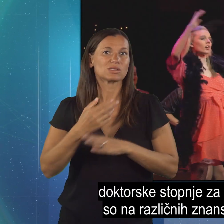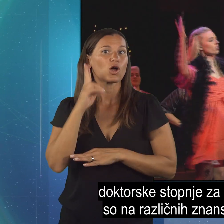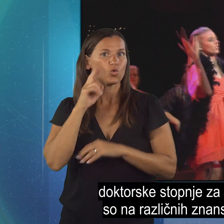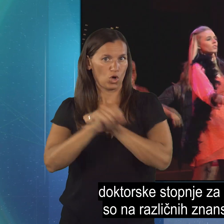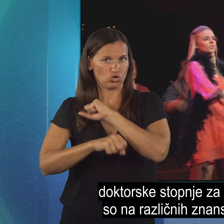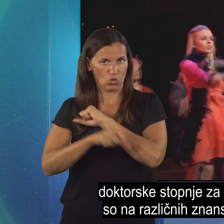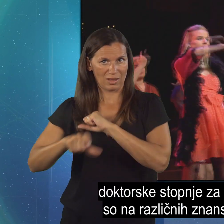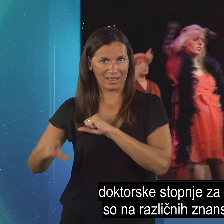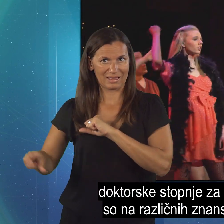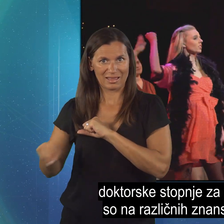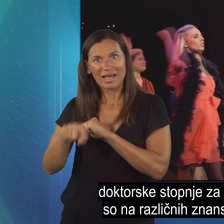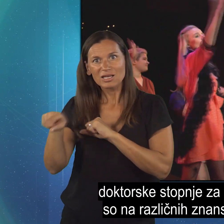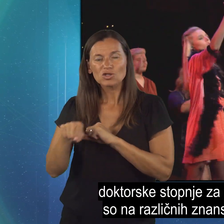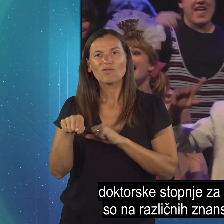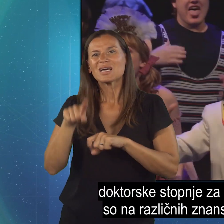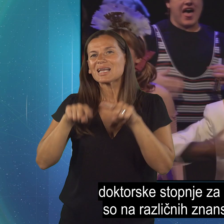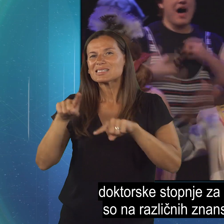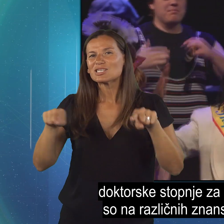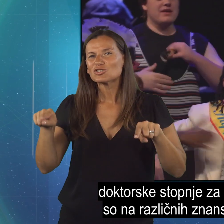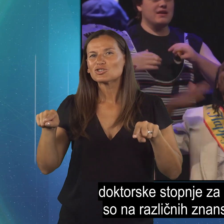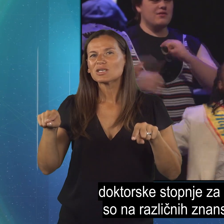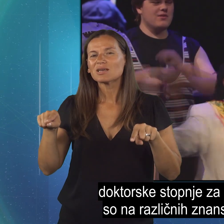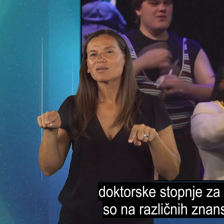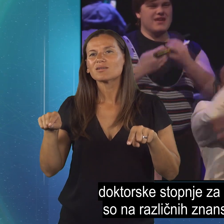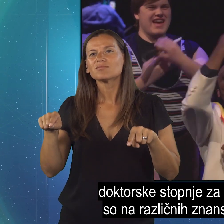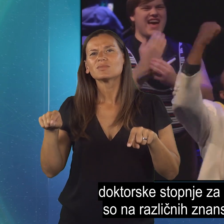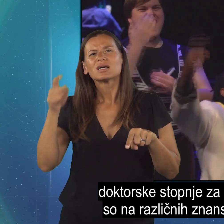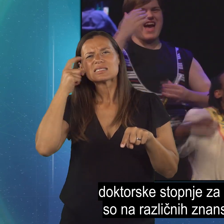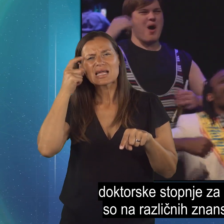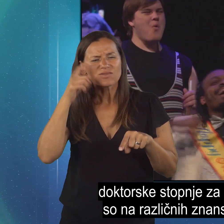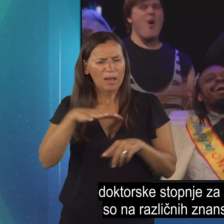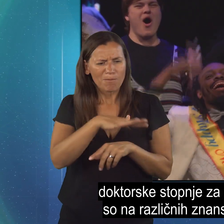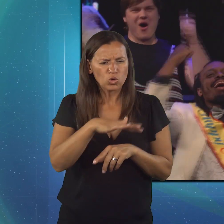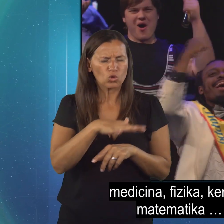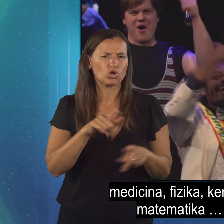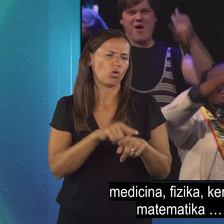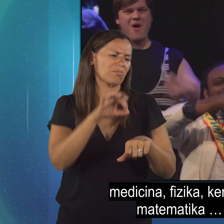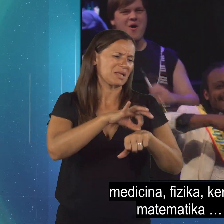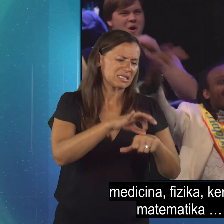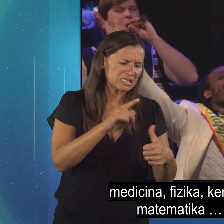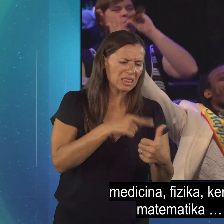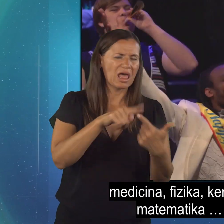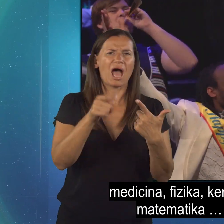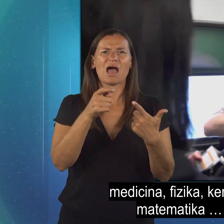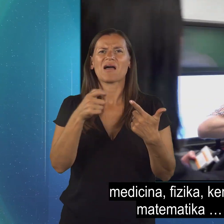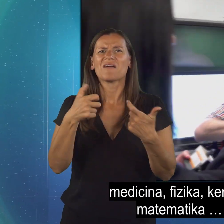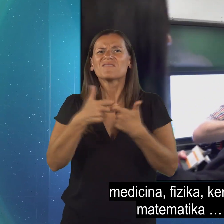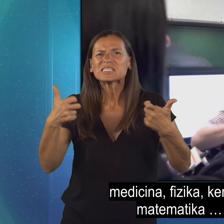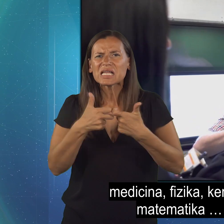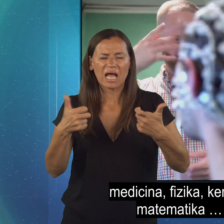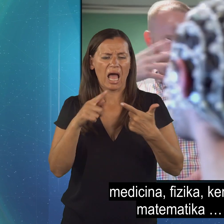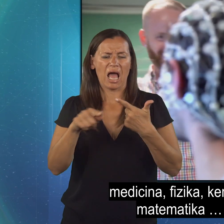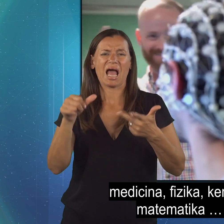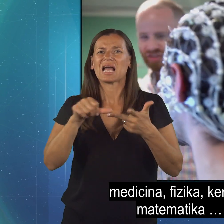degree for deaf students who are in different scientific fields. medicine, physics,